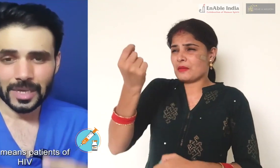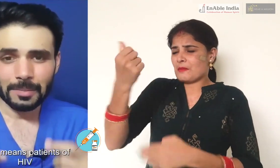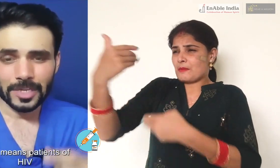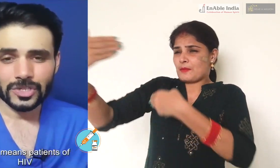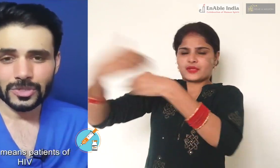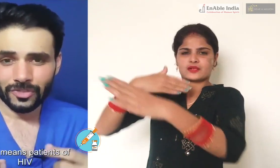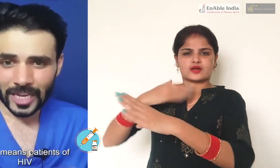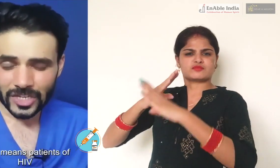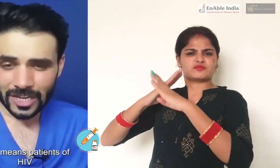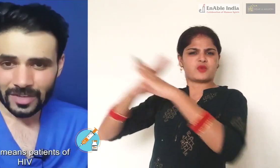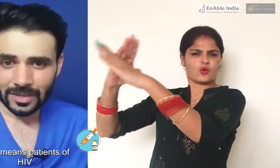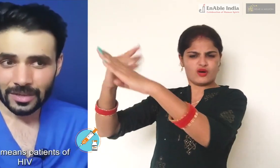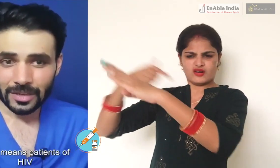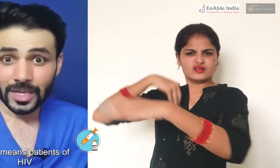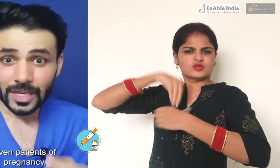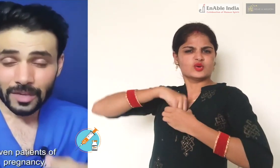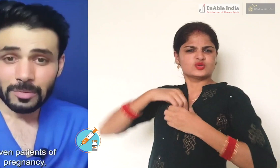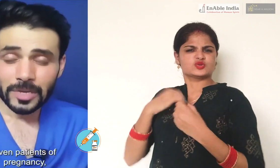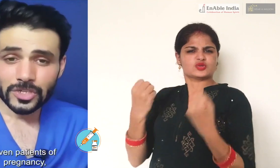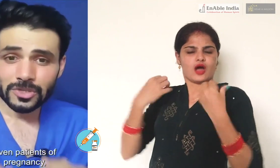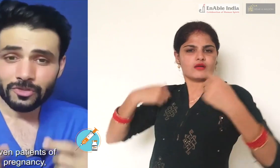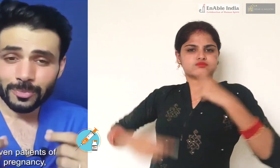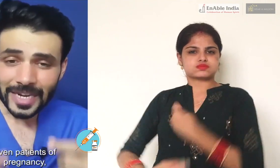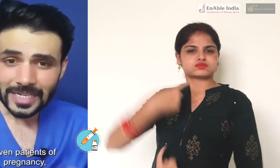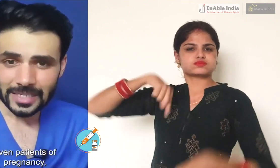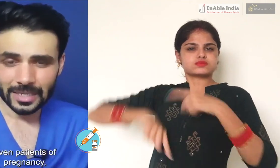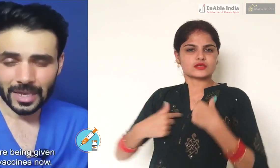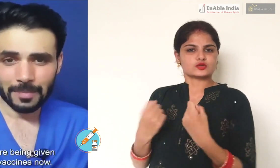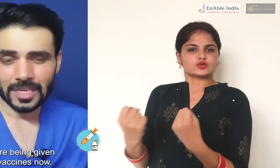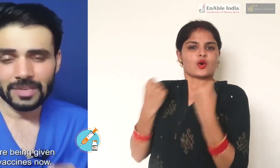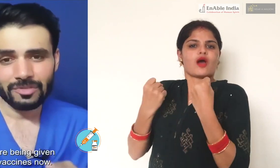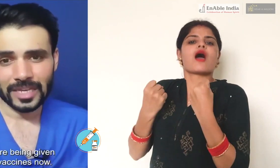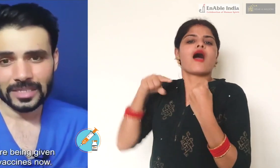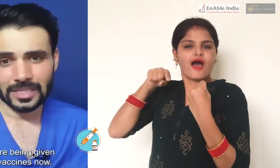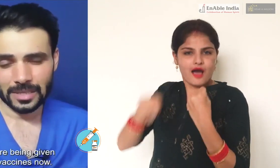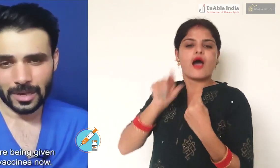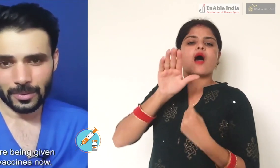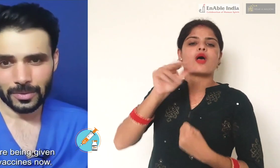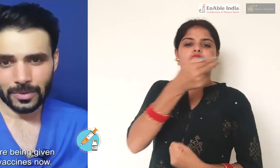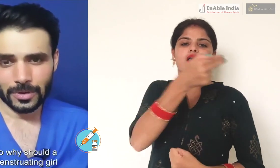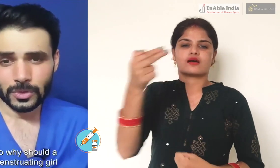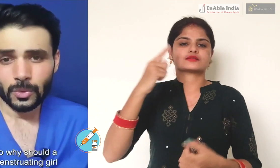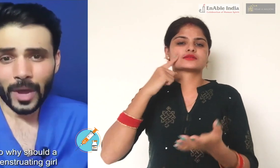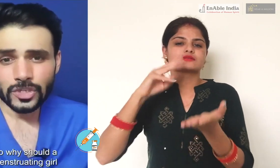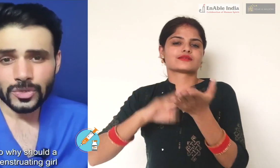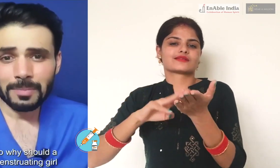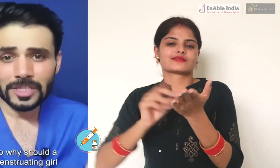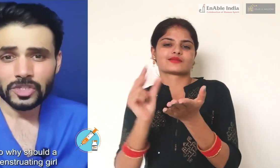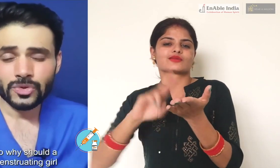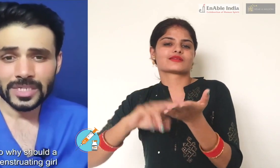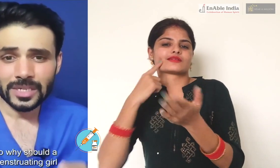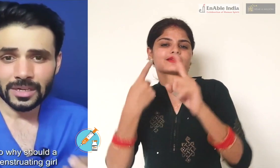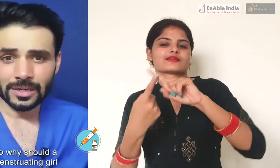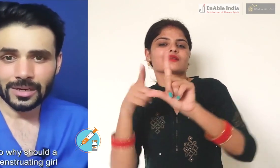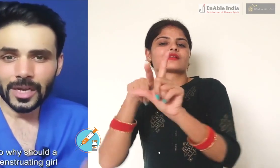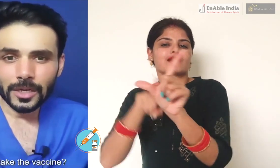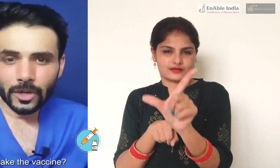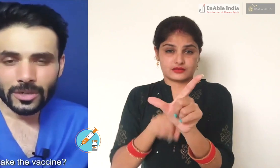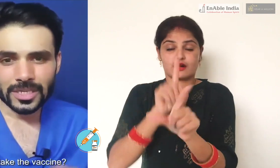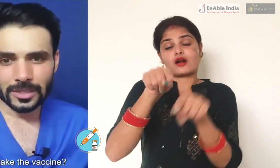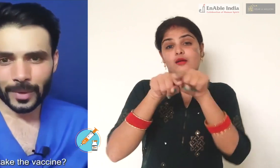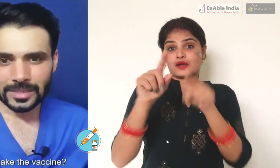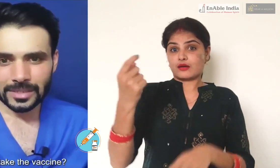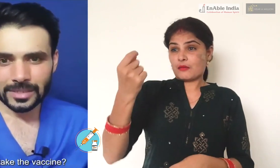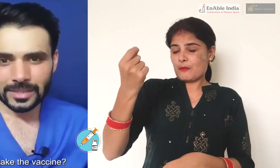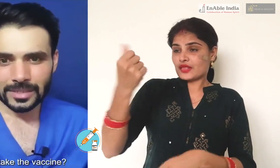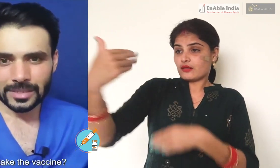means patients of HIV, even patients of pregnancy are being given vaccines now. So why should a menstruating girl not